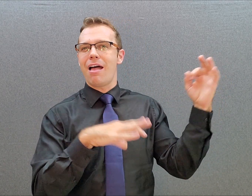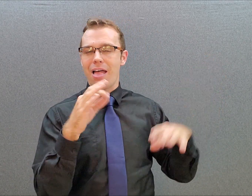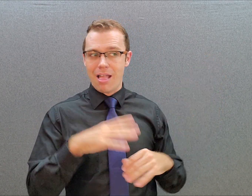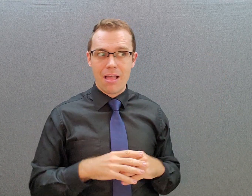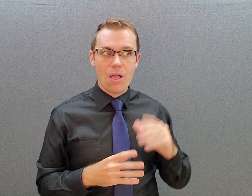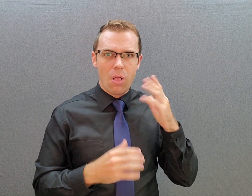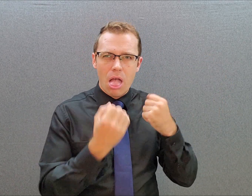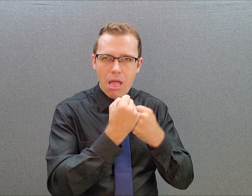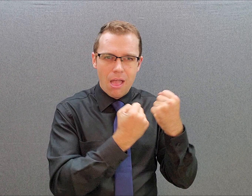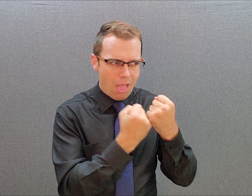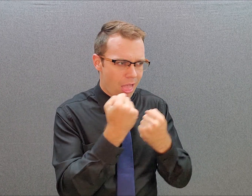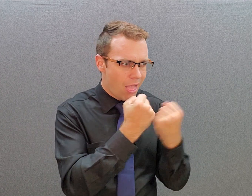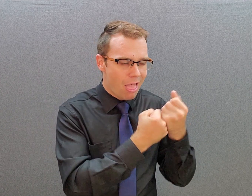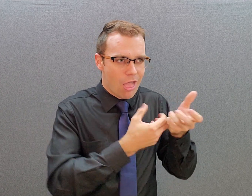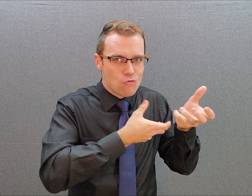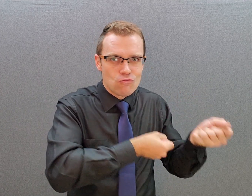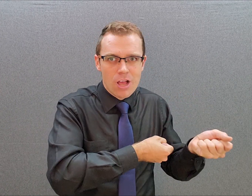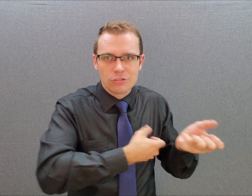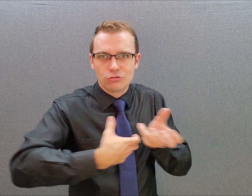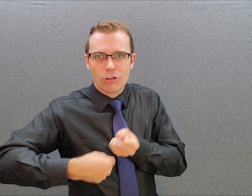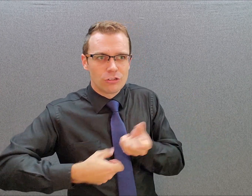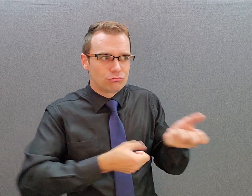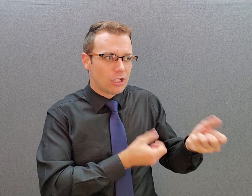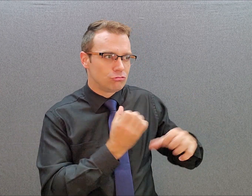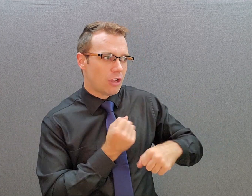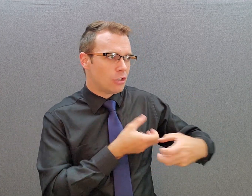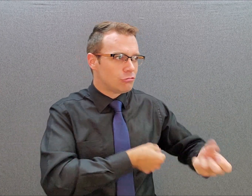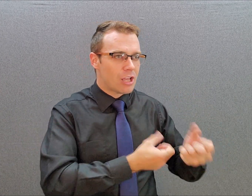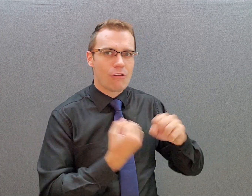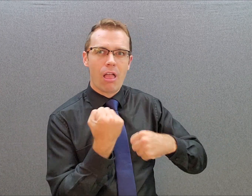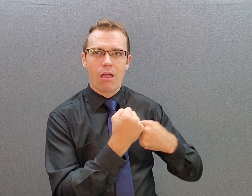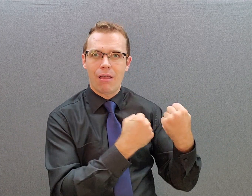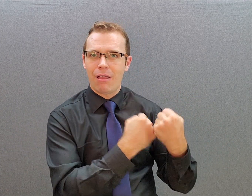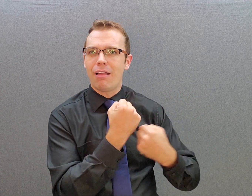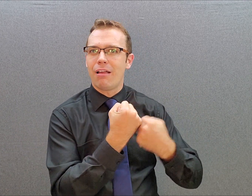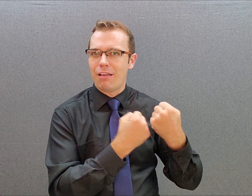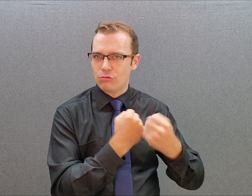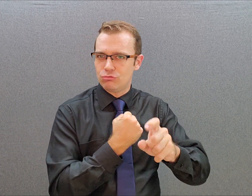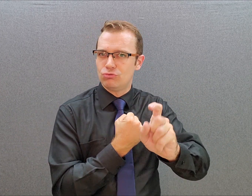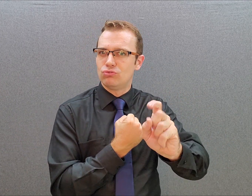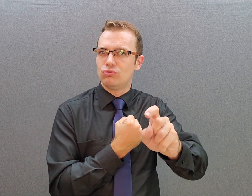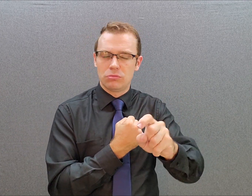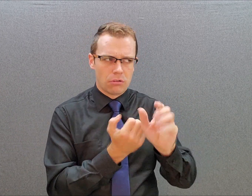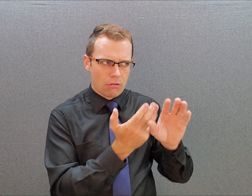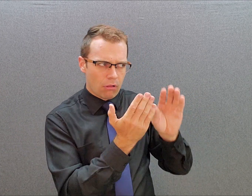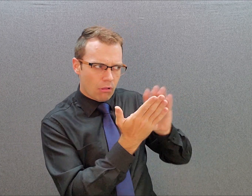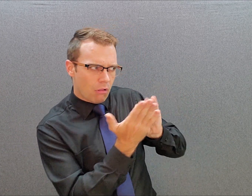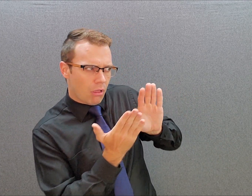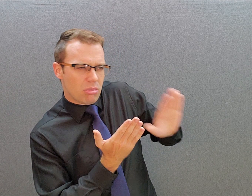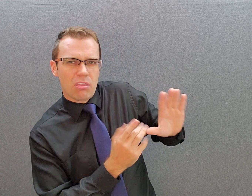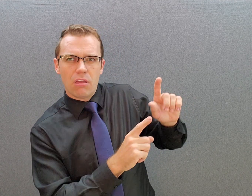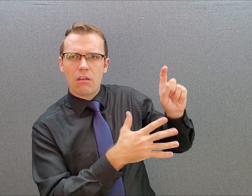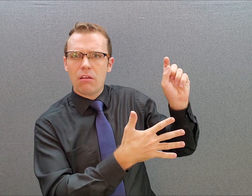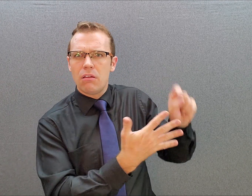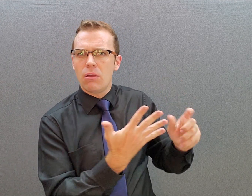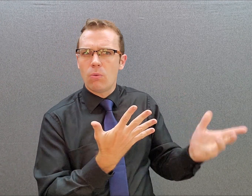trusting relationship you develop with members of your network should be mutual. Learn about each other's needs and how to assist each